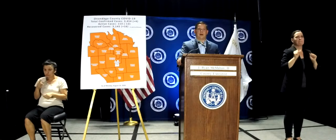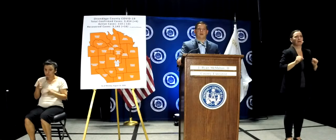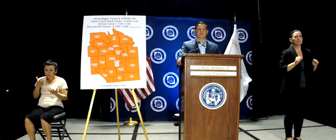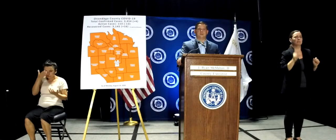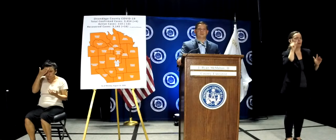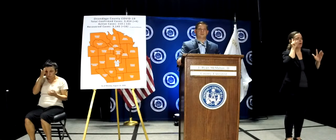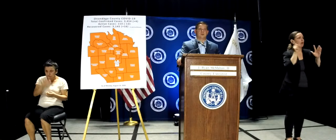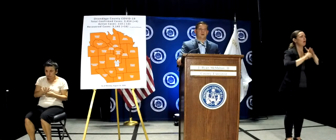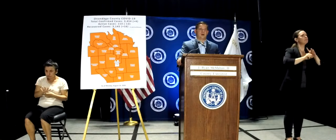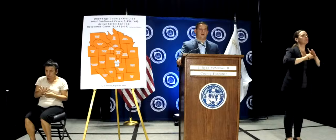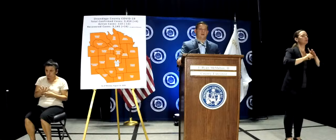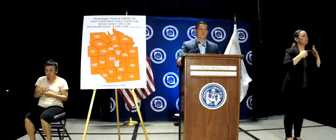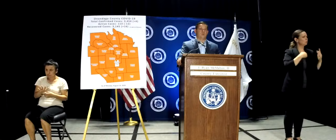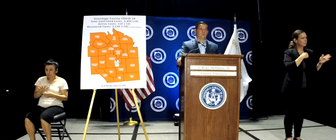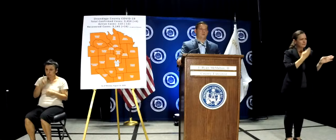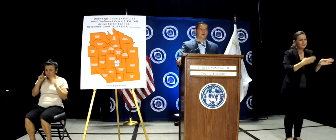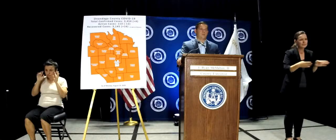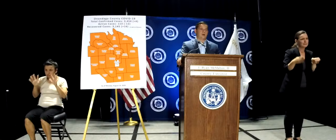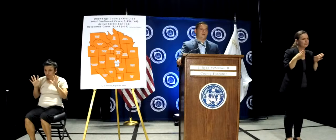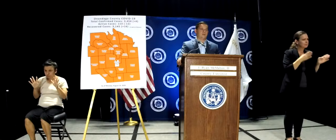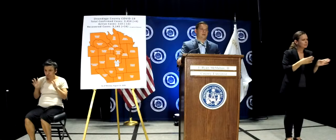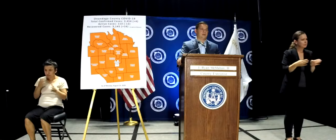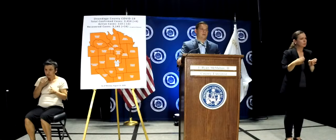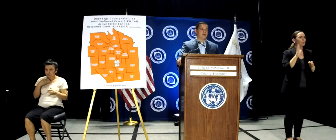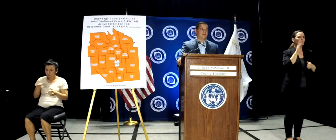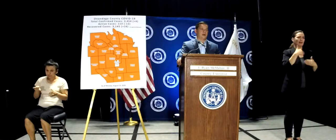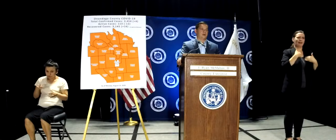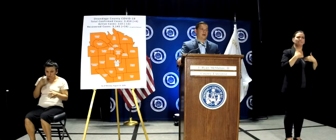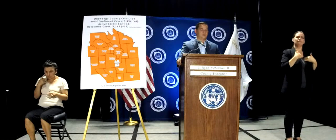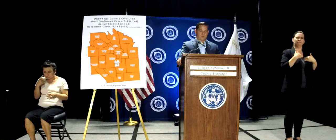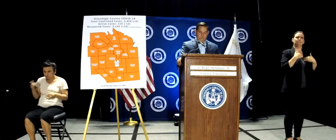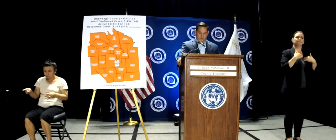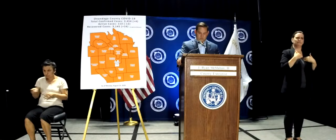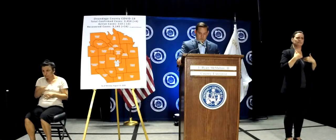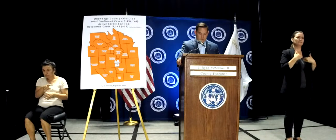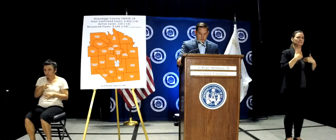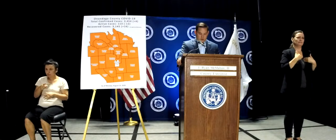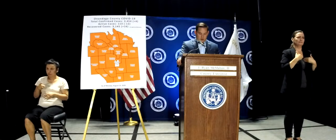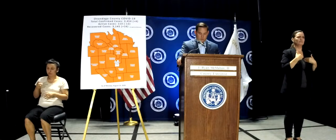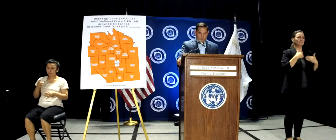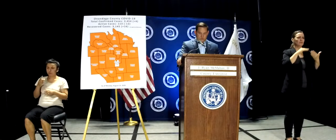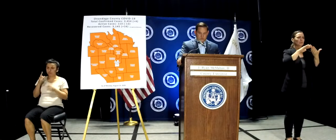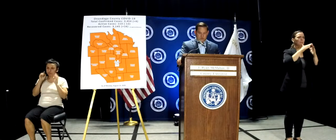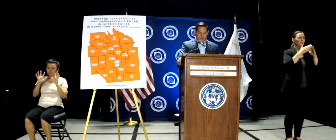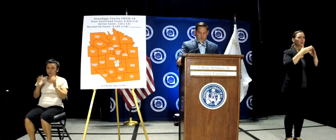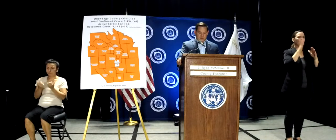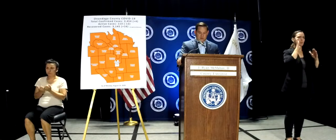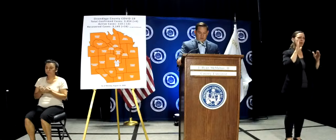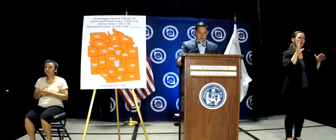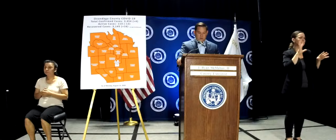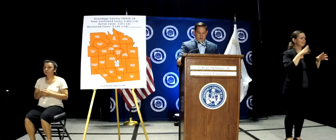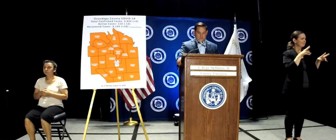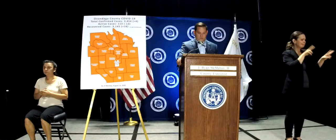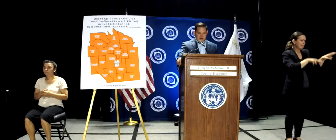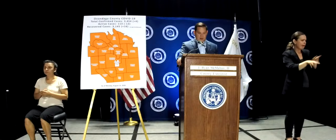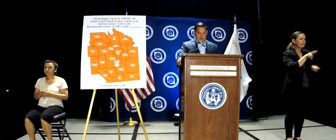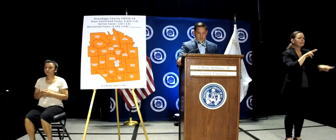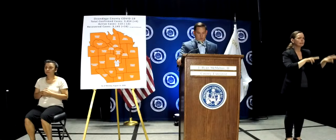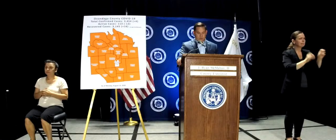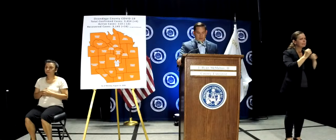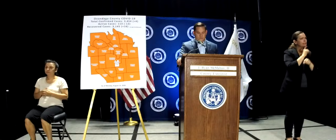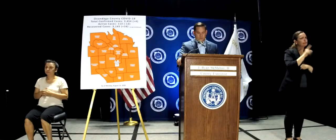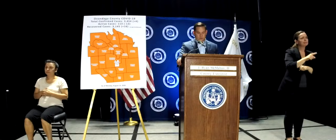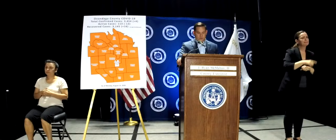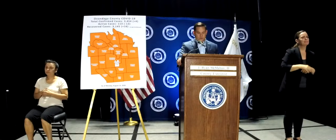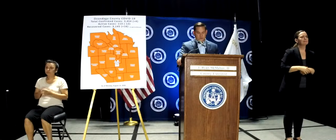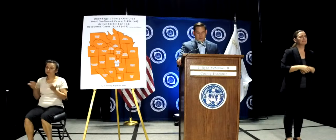or colleges will be done by and led by the county health department. With districts, we had a call on Friday,